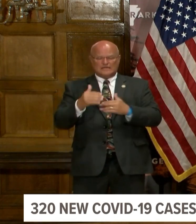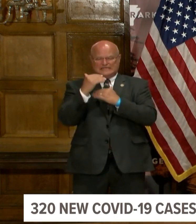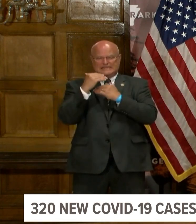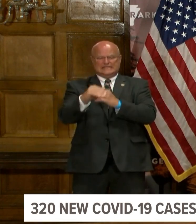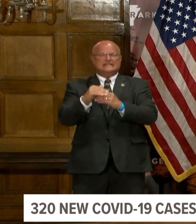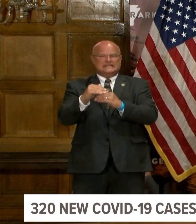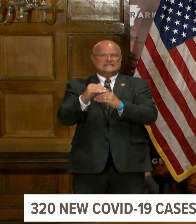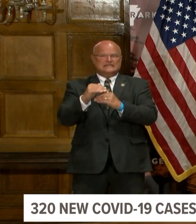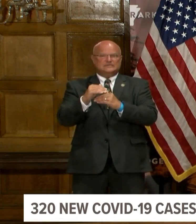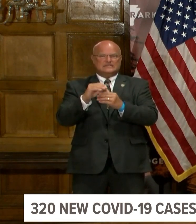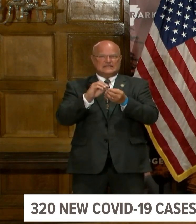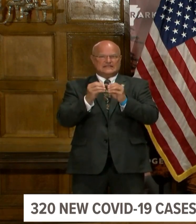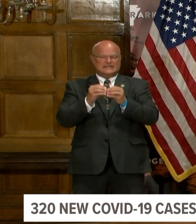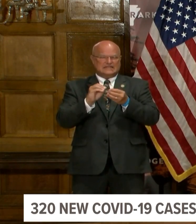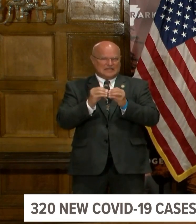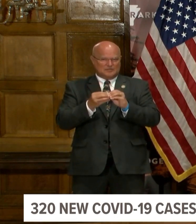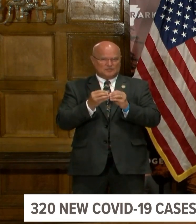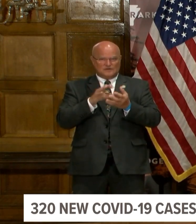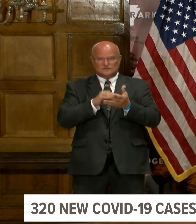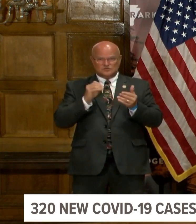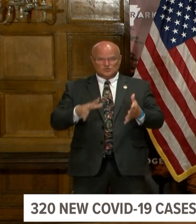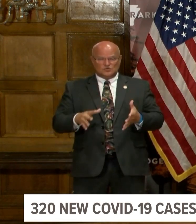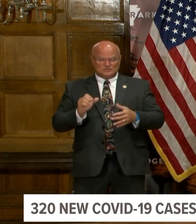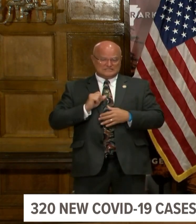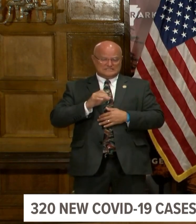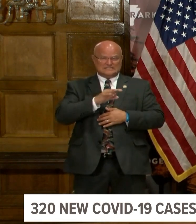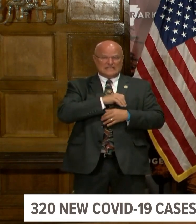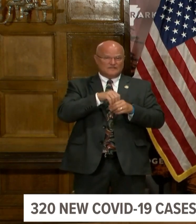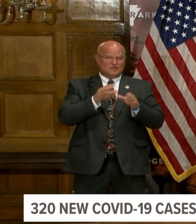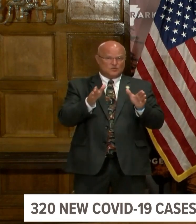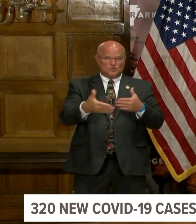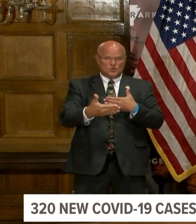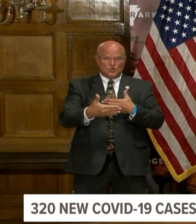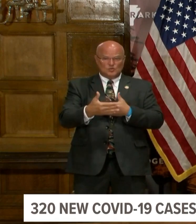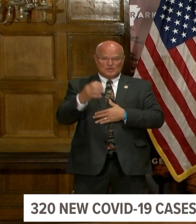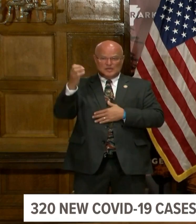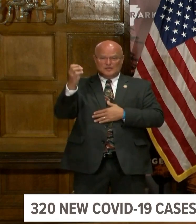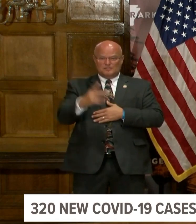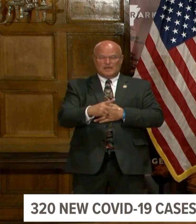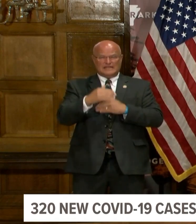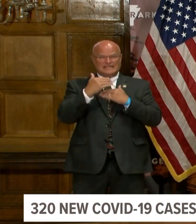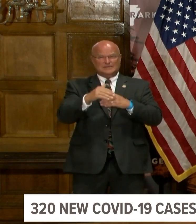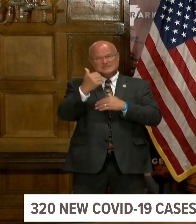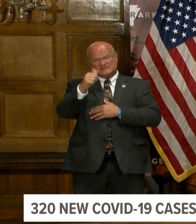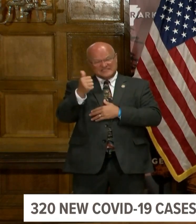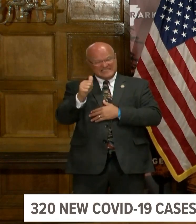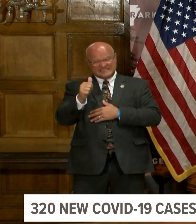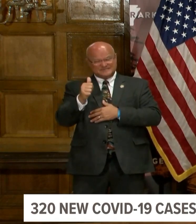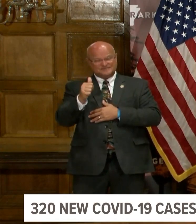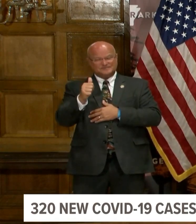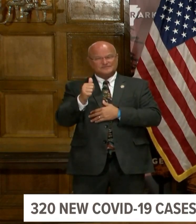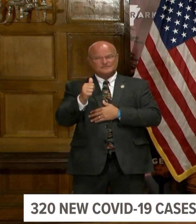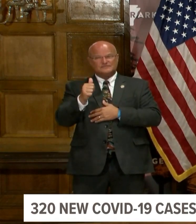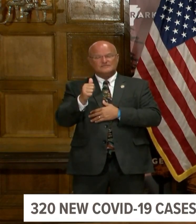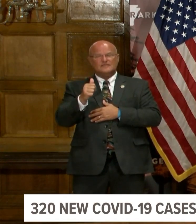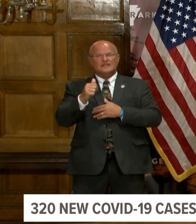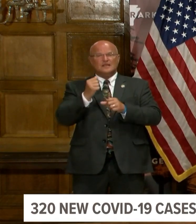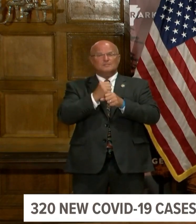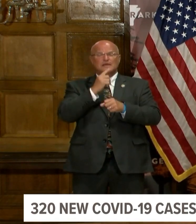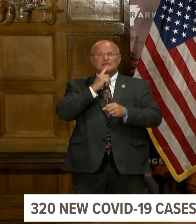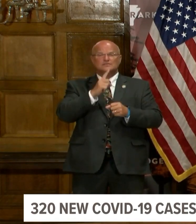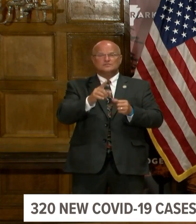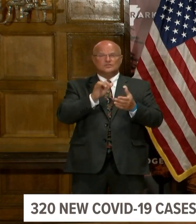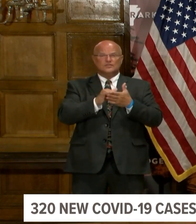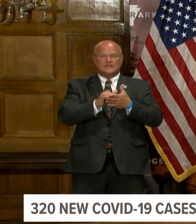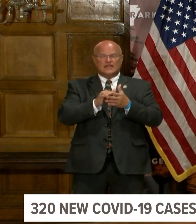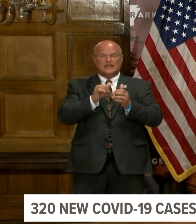limiting the number of students and staff in a room back to the limits of 10, the making sure